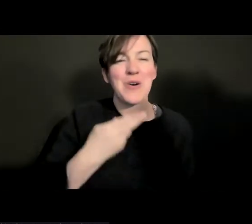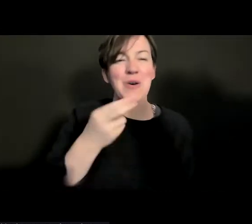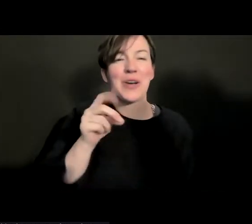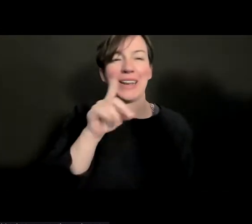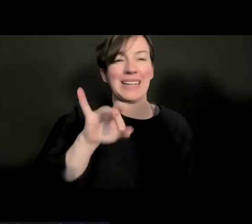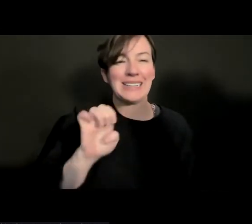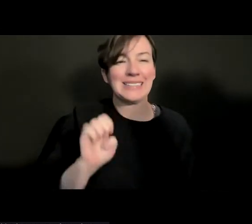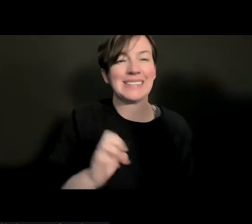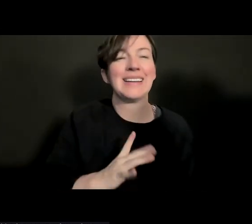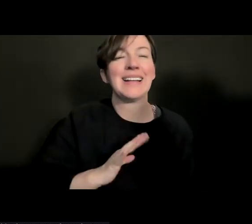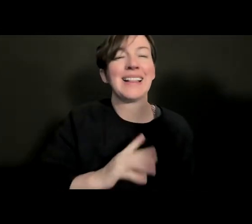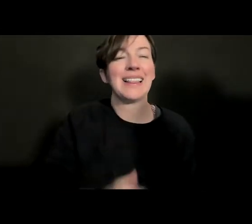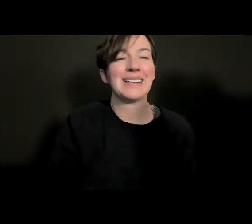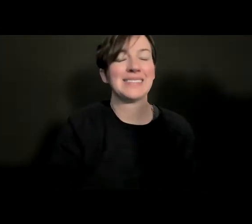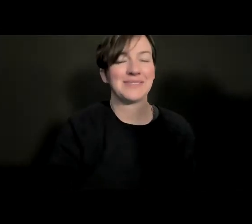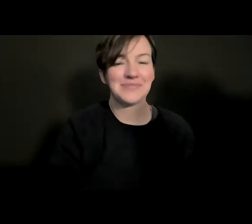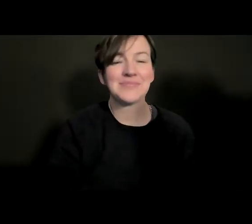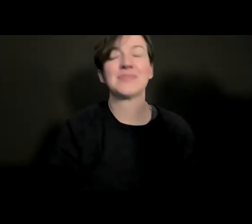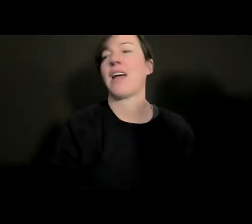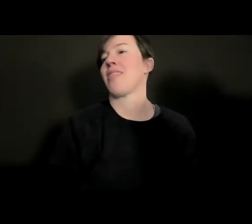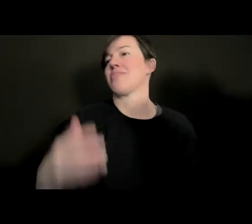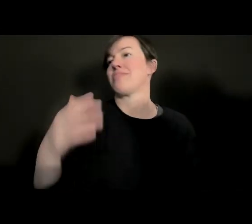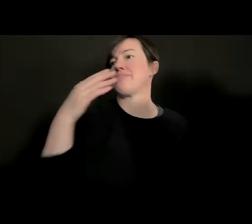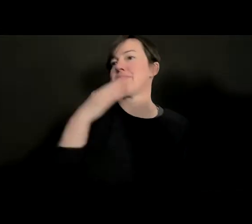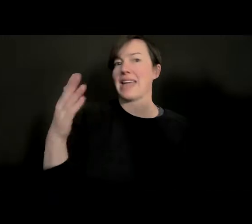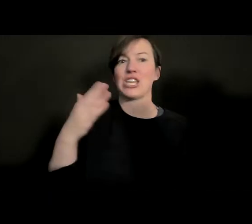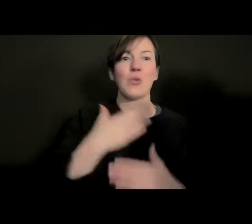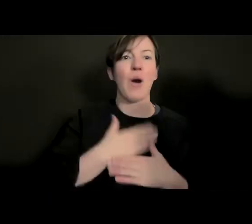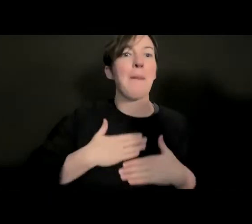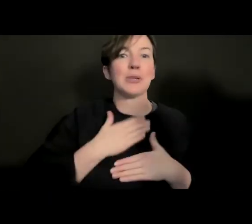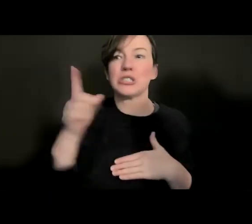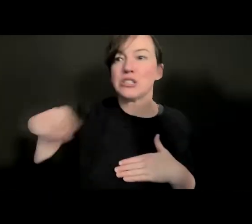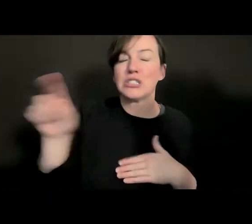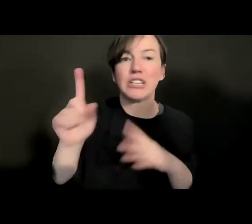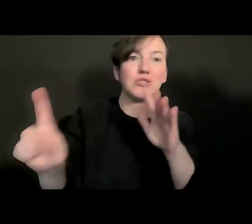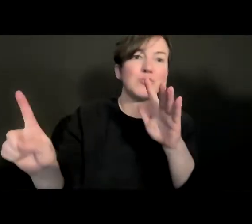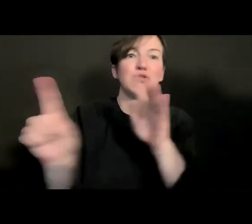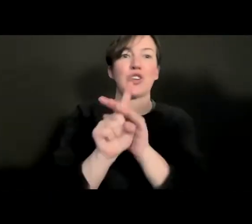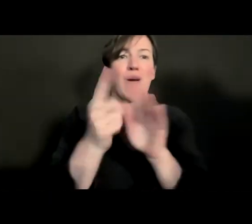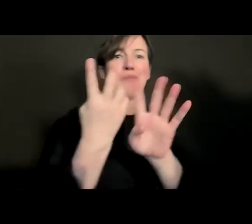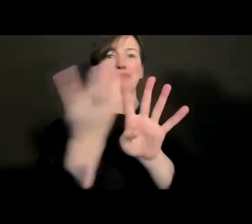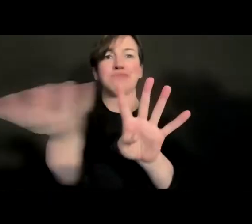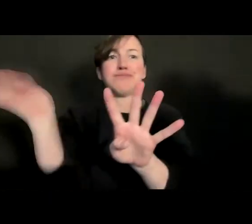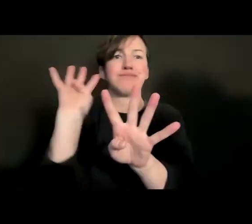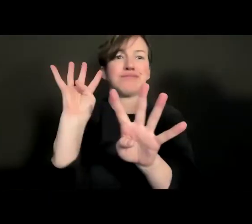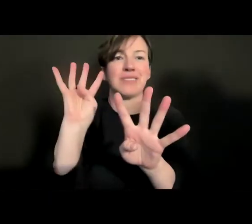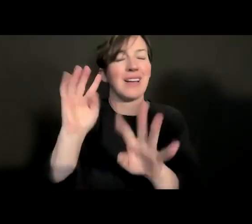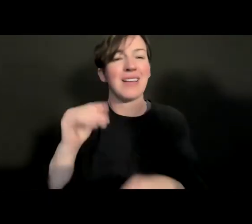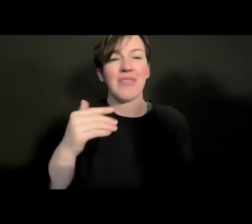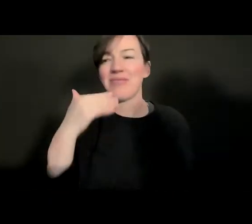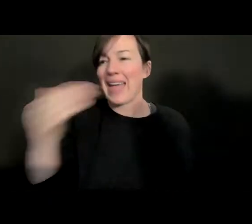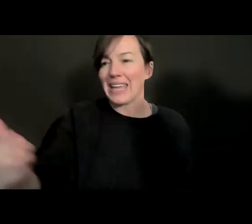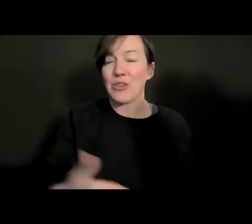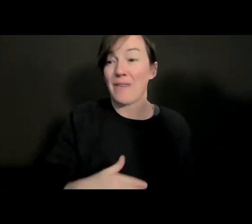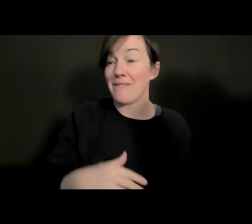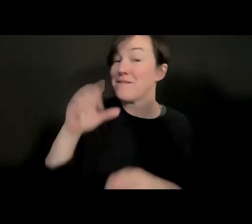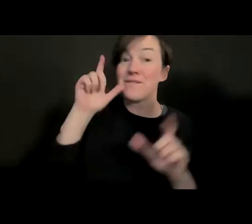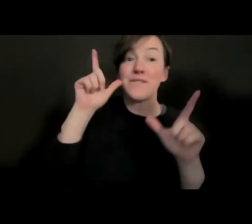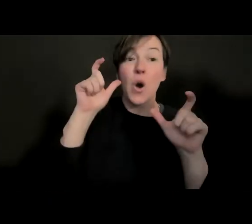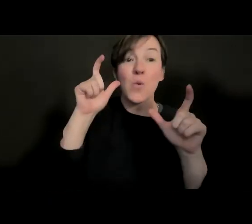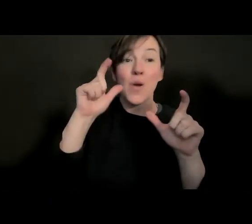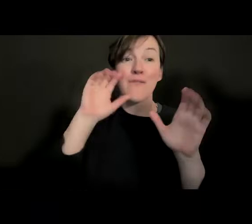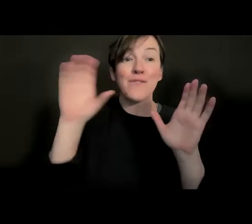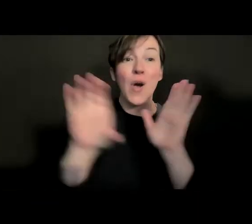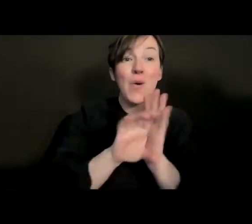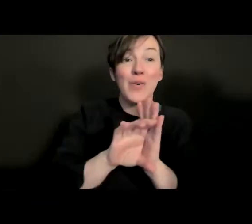Thanks a lot. We appreciate you guys showing up this evening. Team photo. Well, you guys will take a team photo tonight? Yeah,